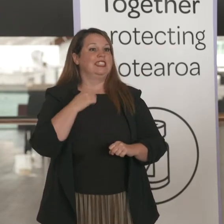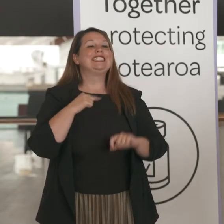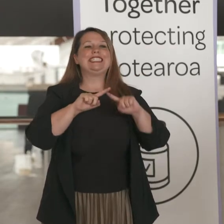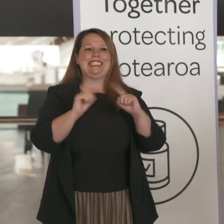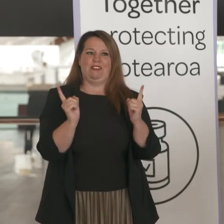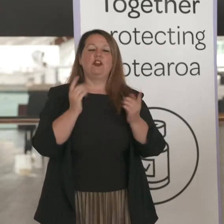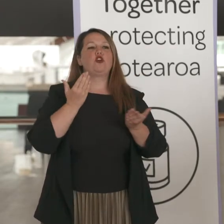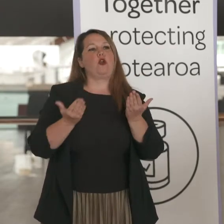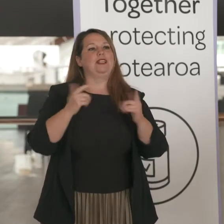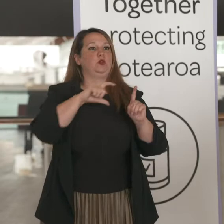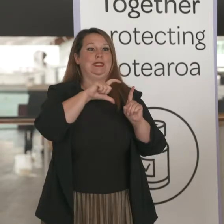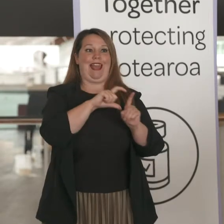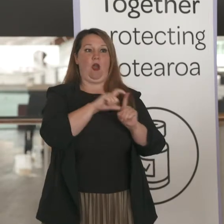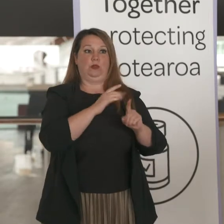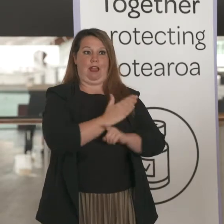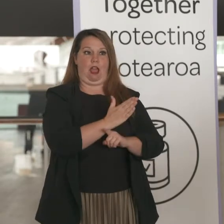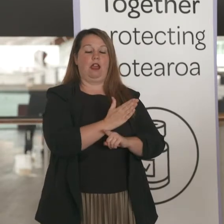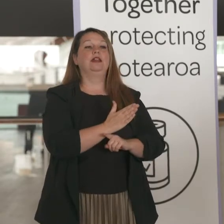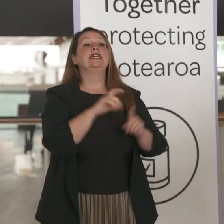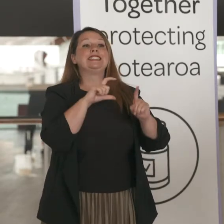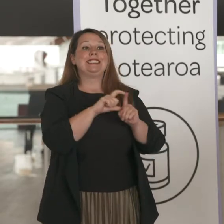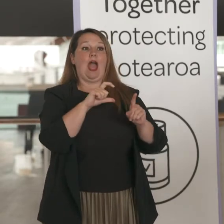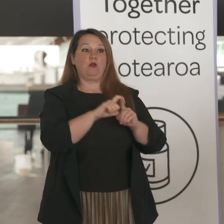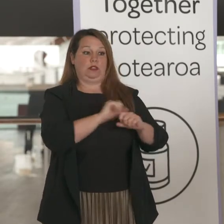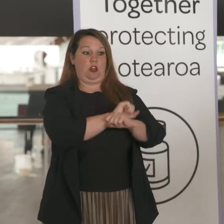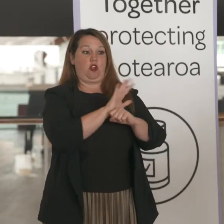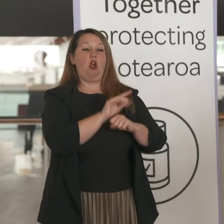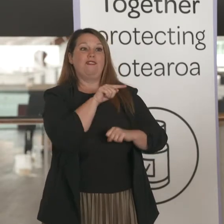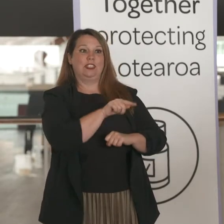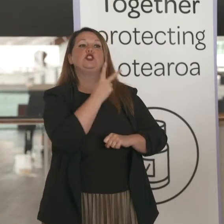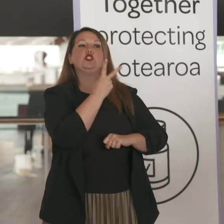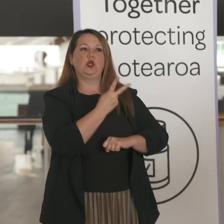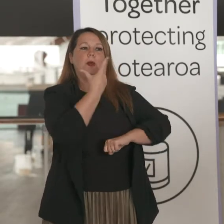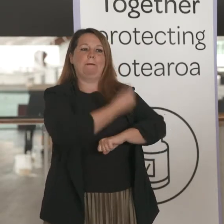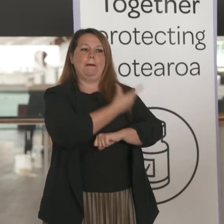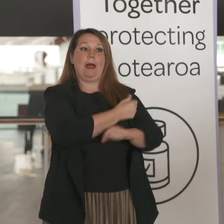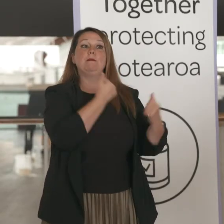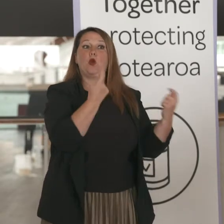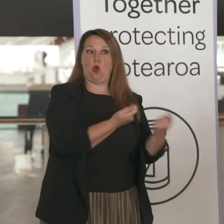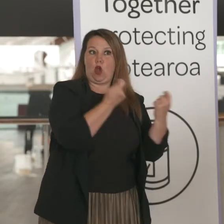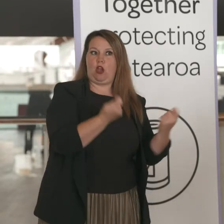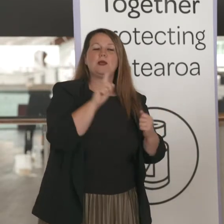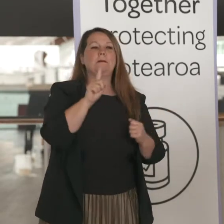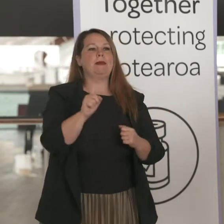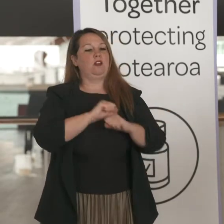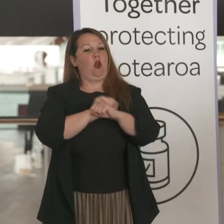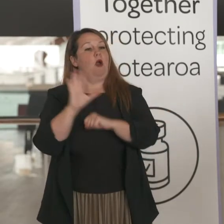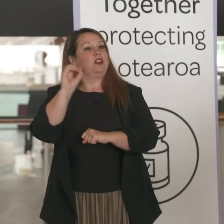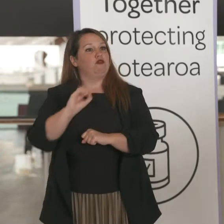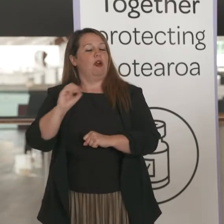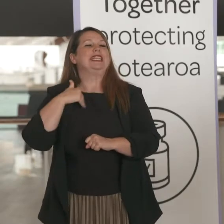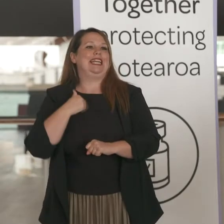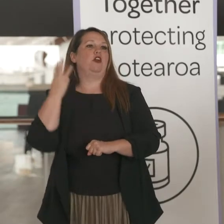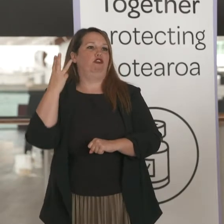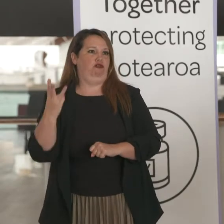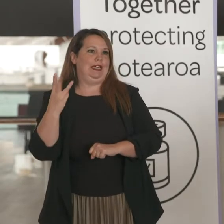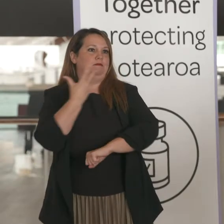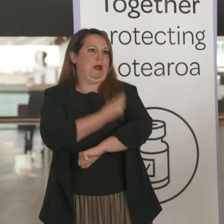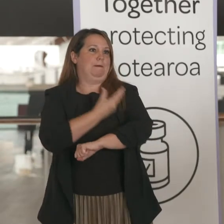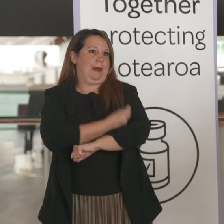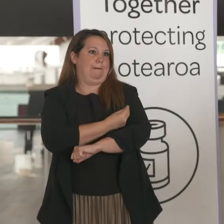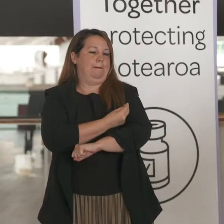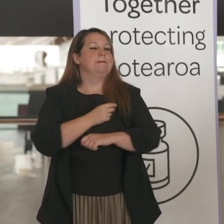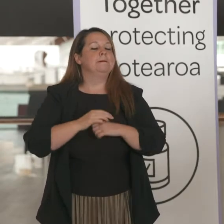as effective as it was against Delta. So fortunately for us, the booster changes this